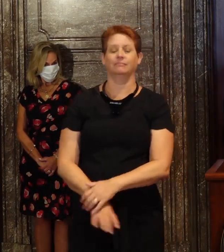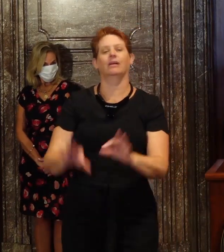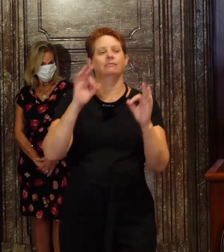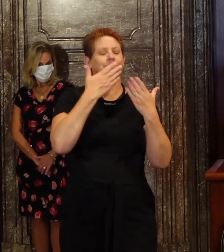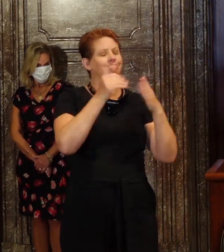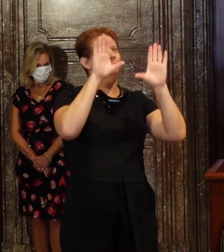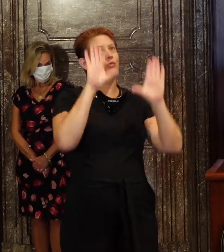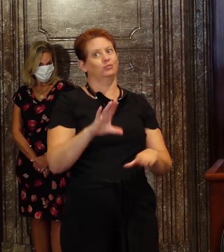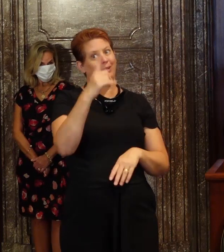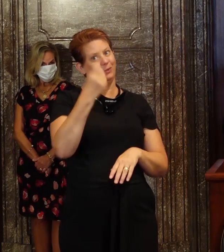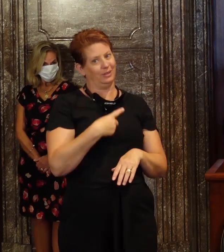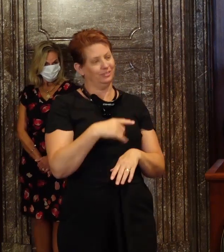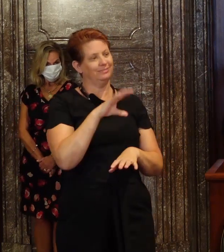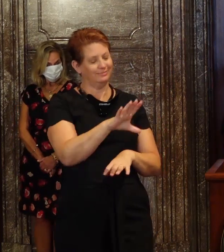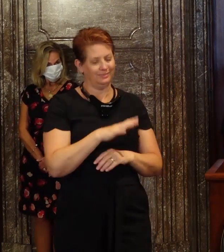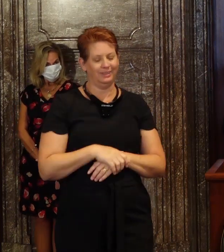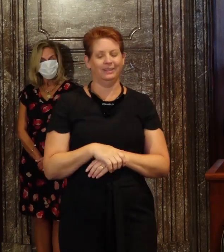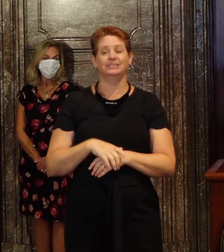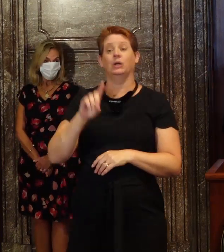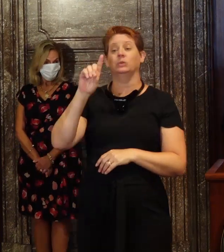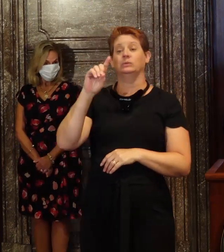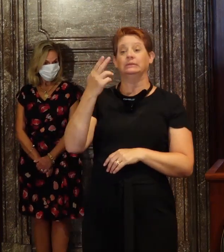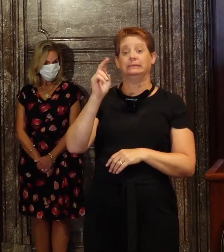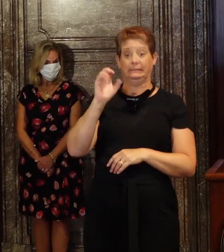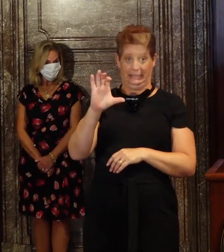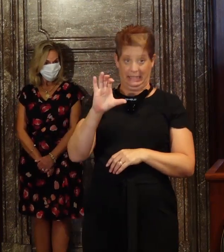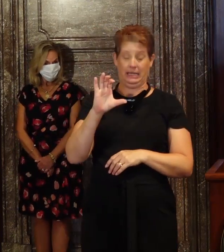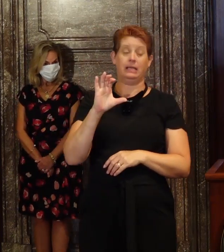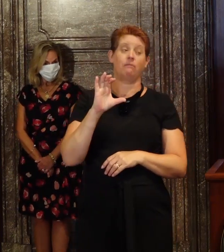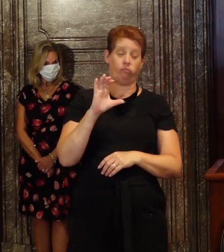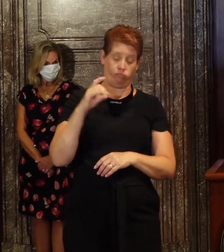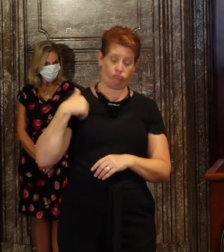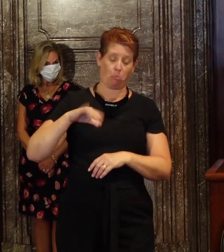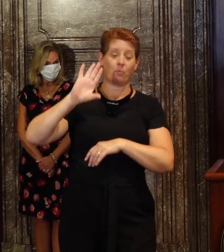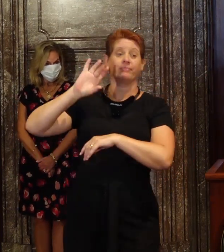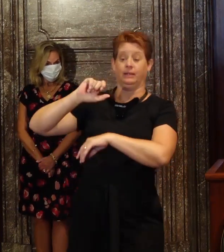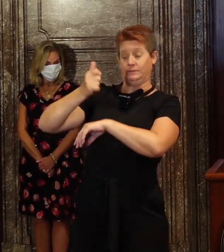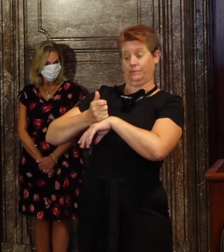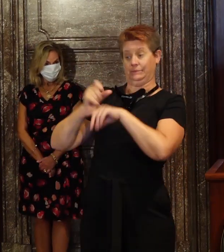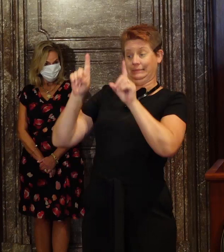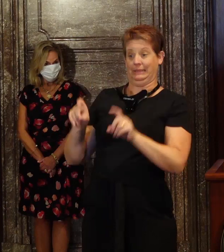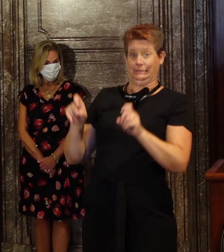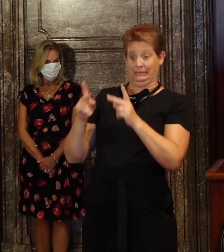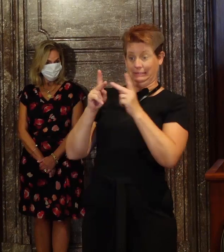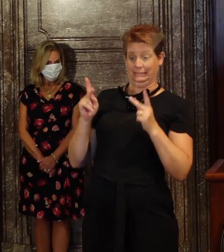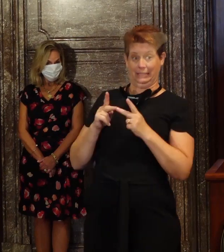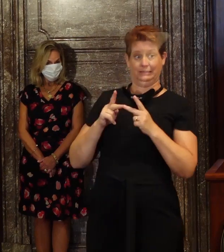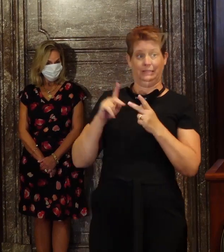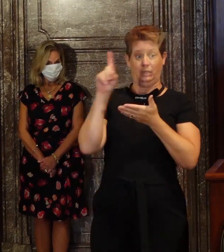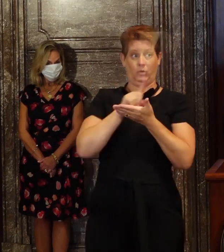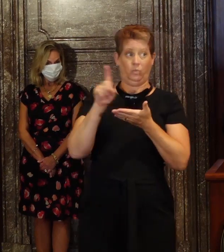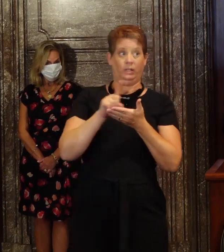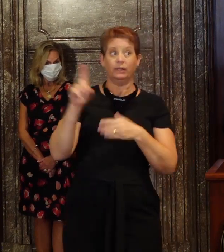Thank you. Great question. So DHEC is committed to establishing testing sites weekly in every